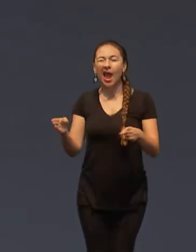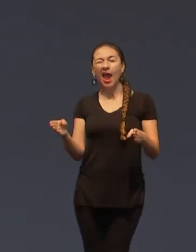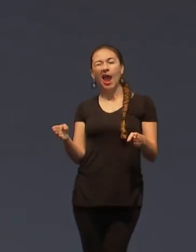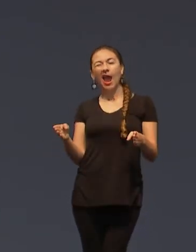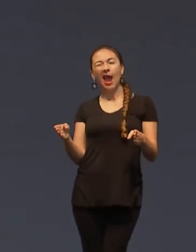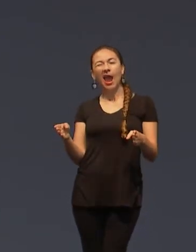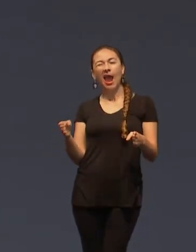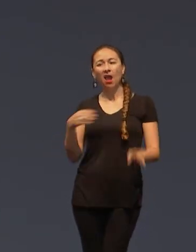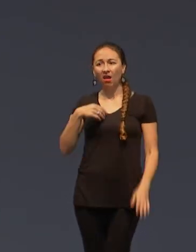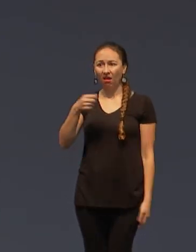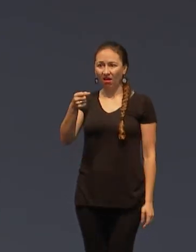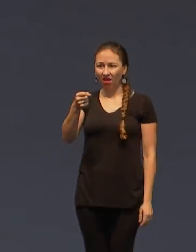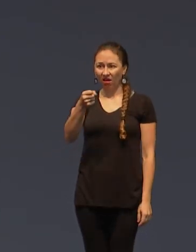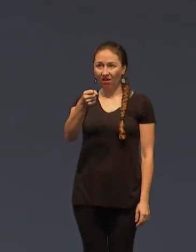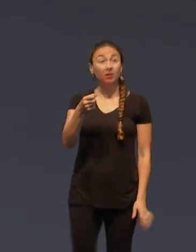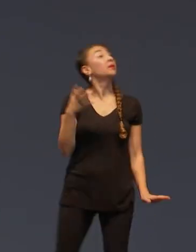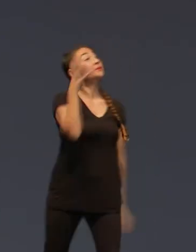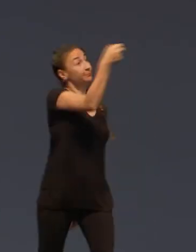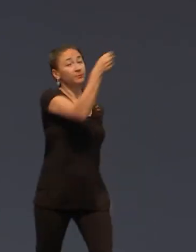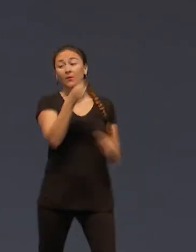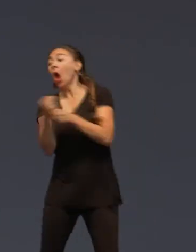And the doll was naked.